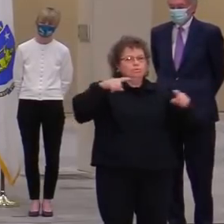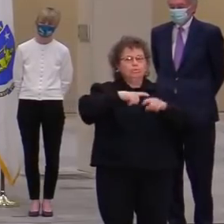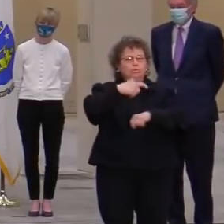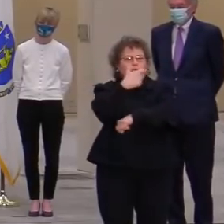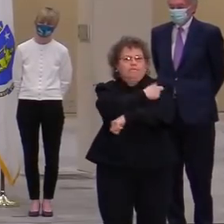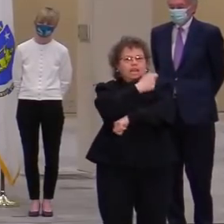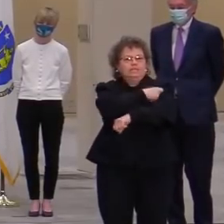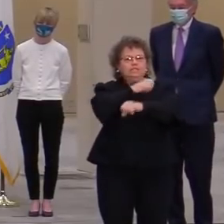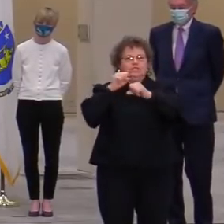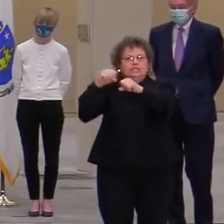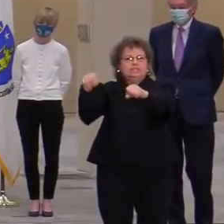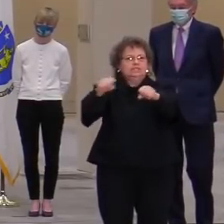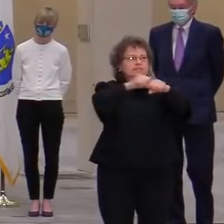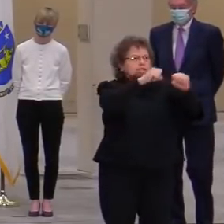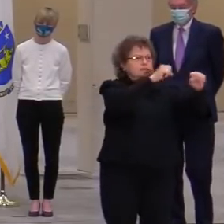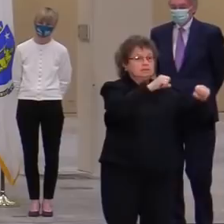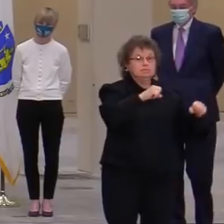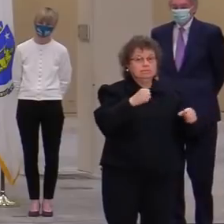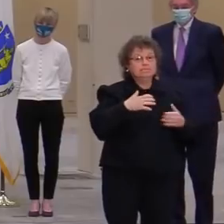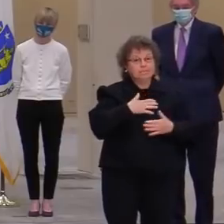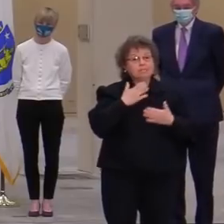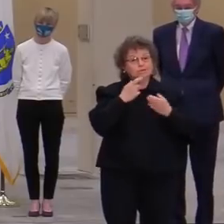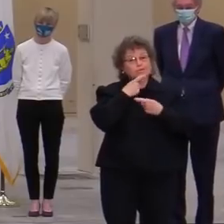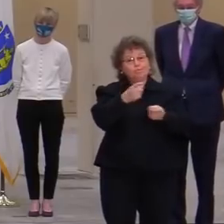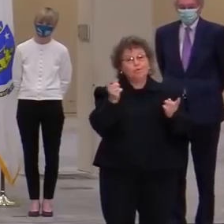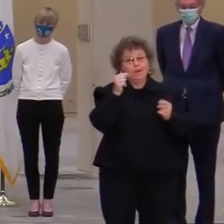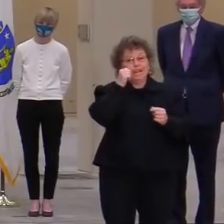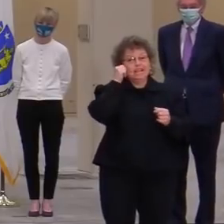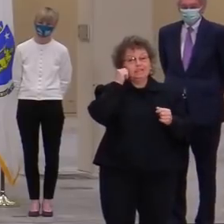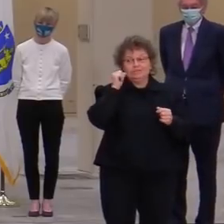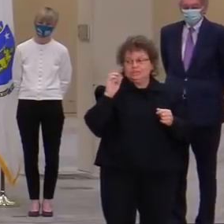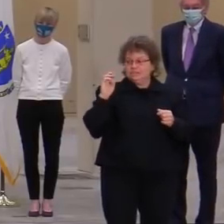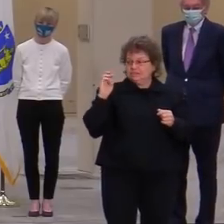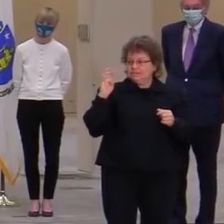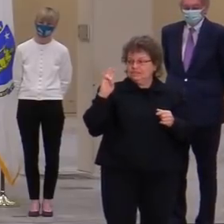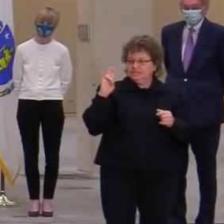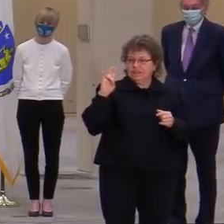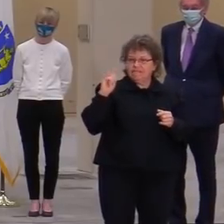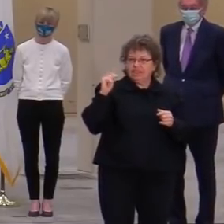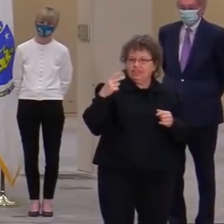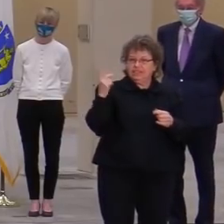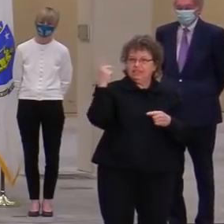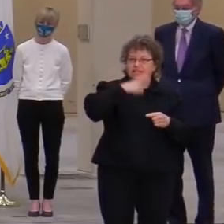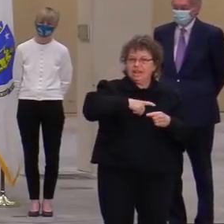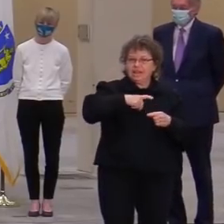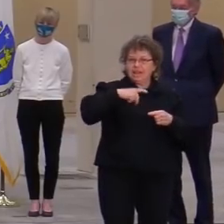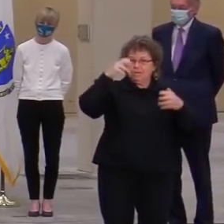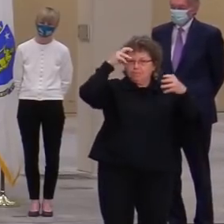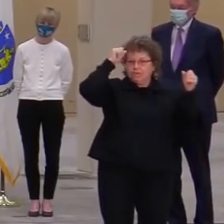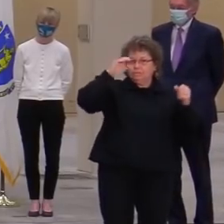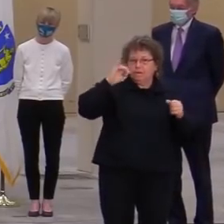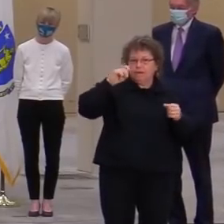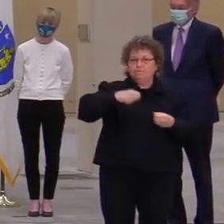I'm pleased to report that as of yesterday, which was the 67th day since the inauguration, the Biden administration has